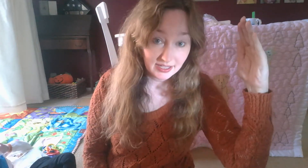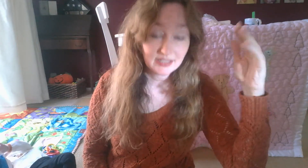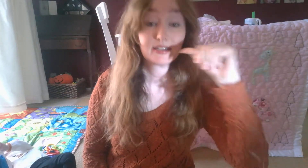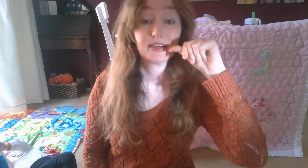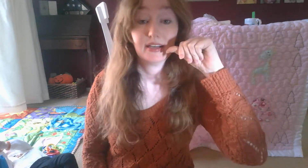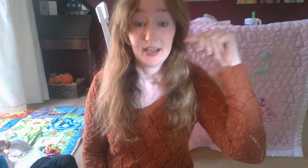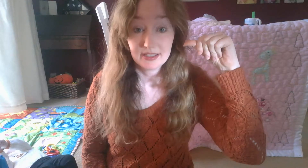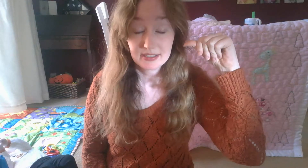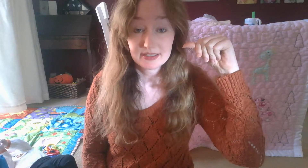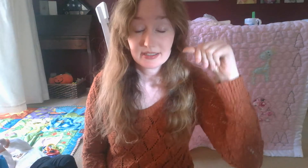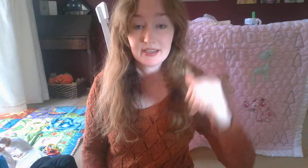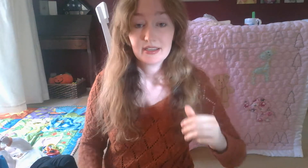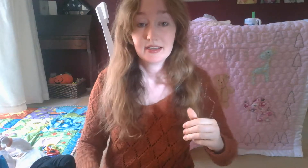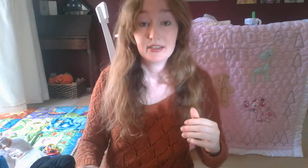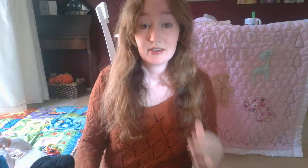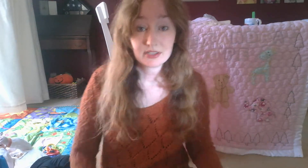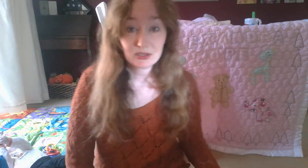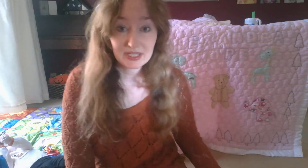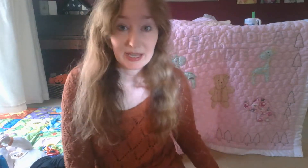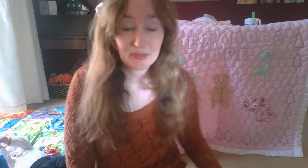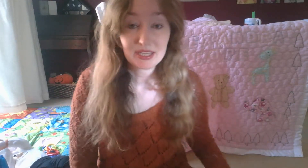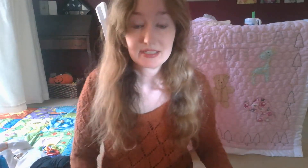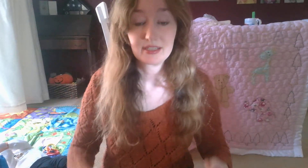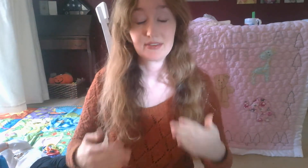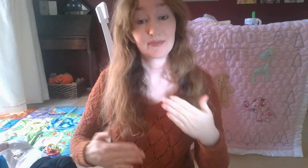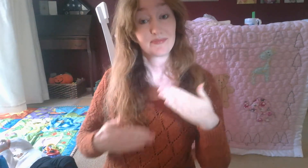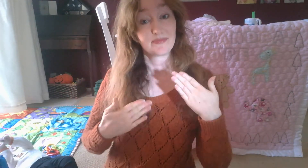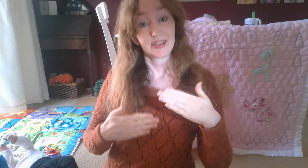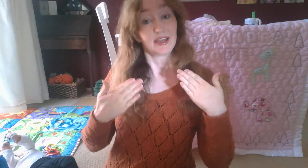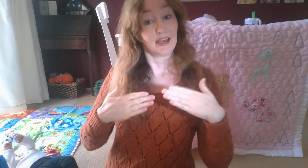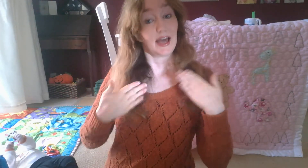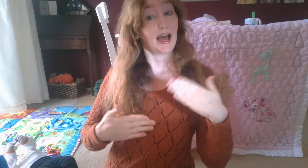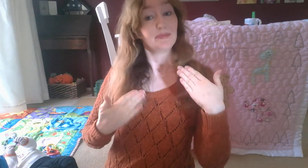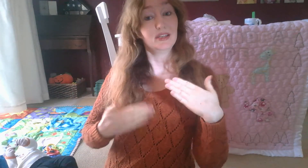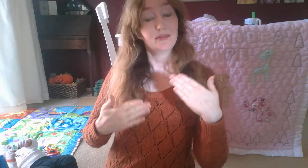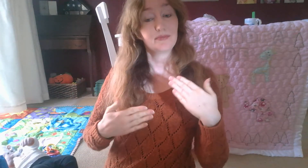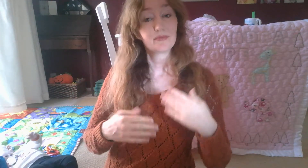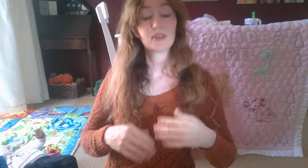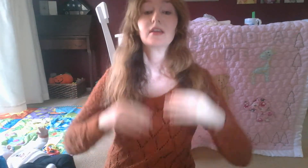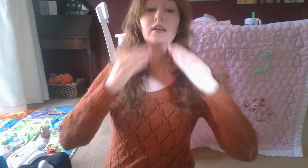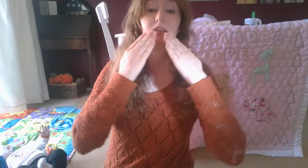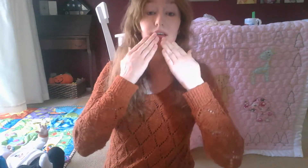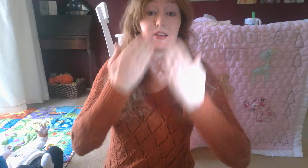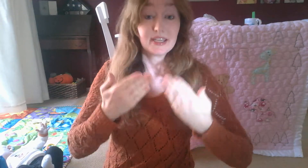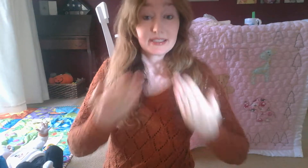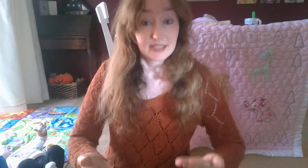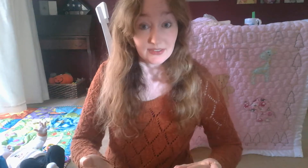"Hi, Alex." And here's how you say Happy Thanksgiving. Happy